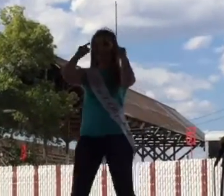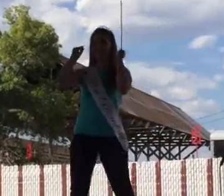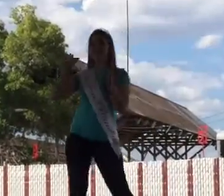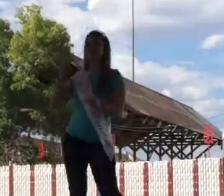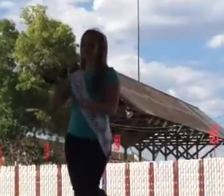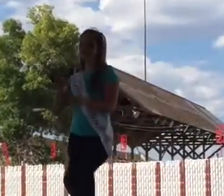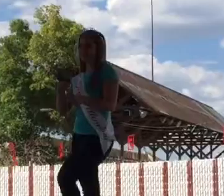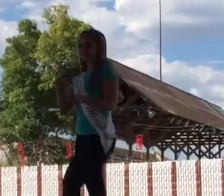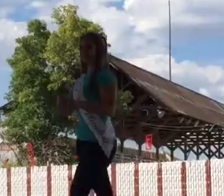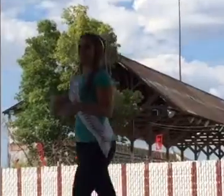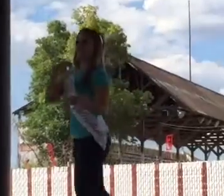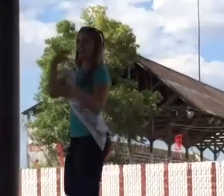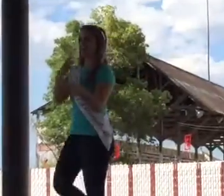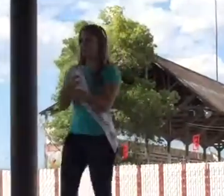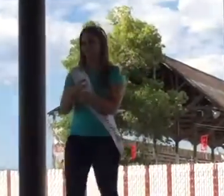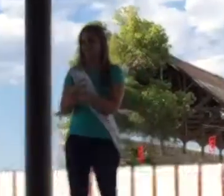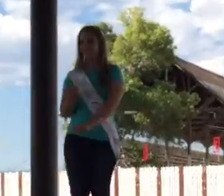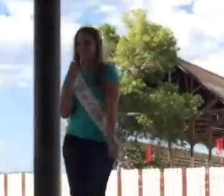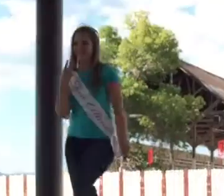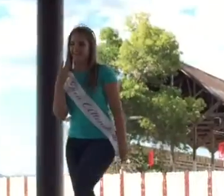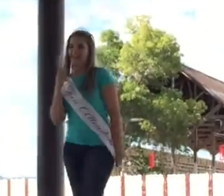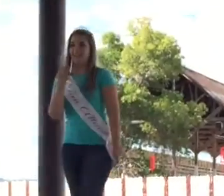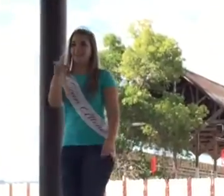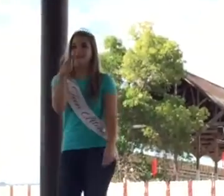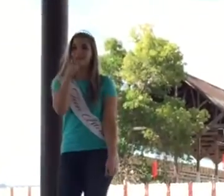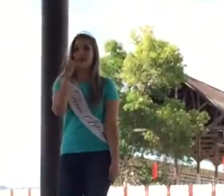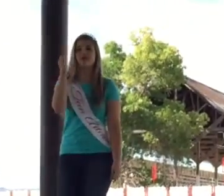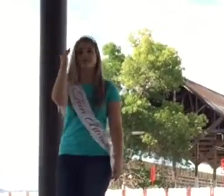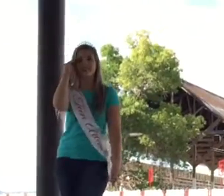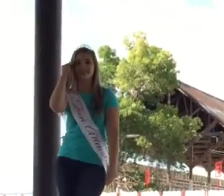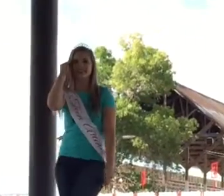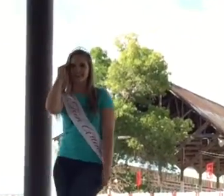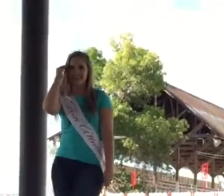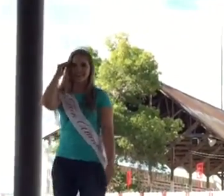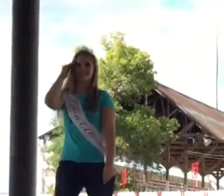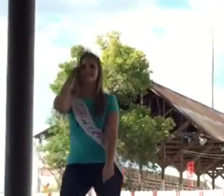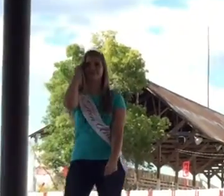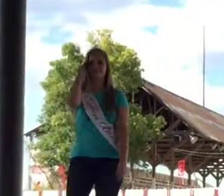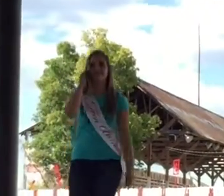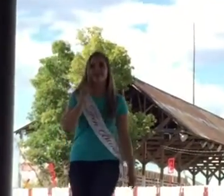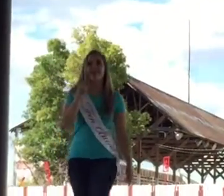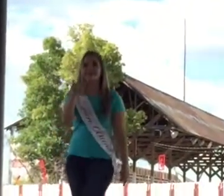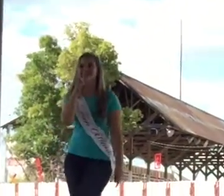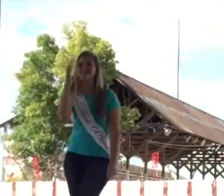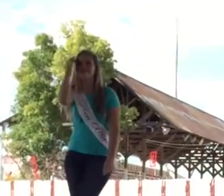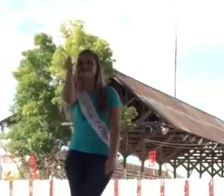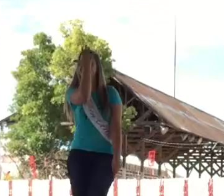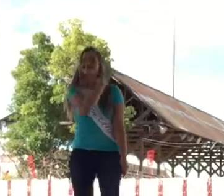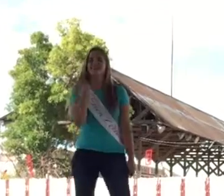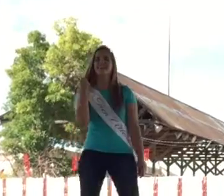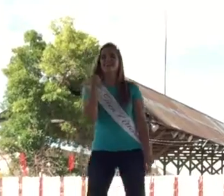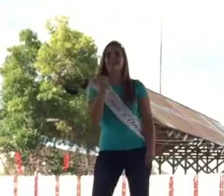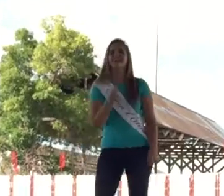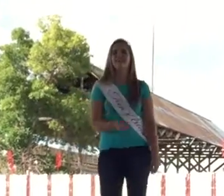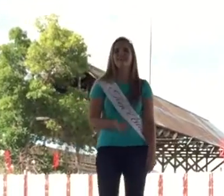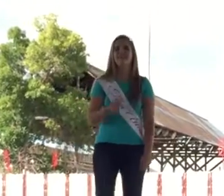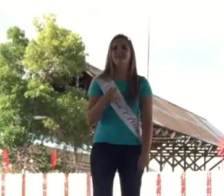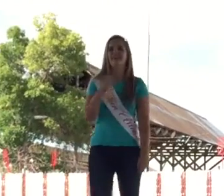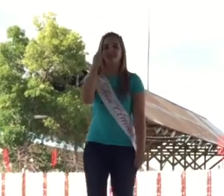smile at the ground it ain't hard to tell You don't know, oh-oh You don't know you're beautiful I